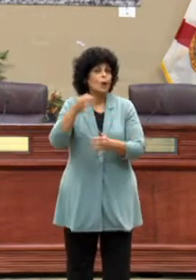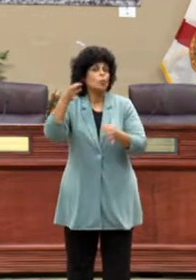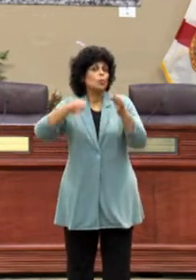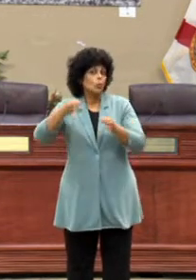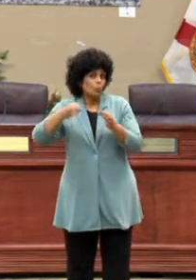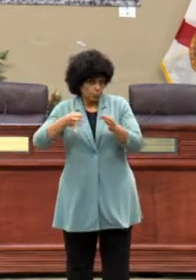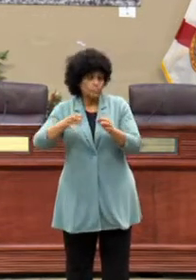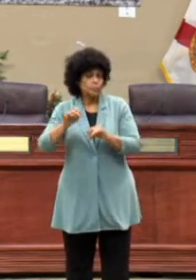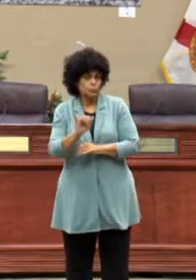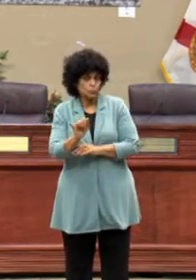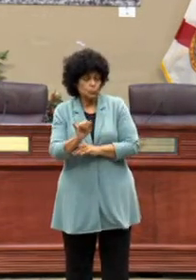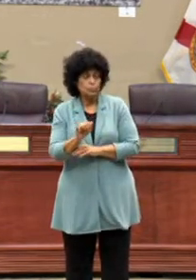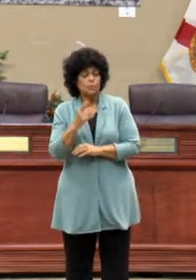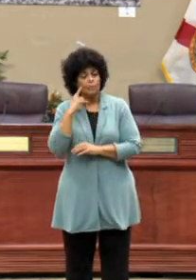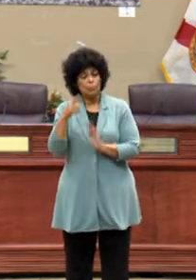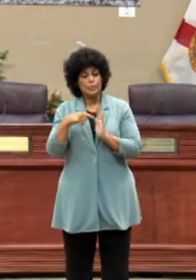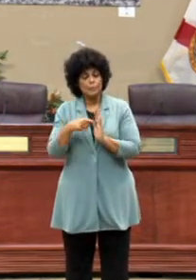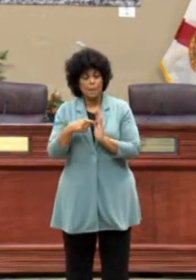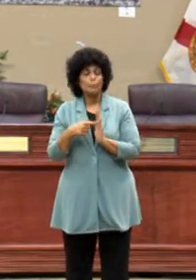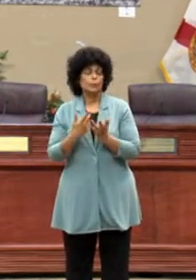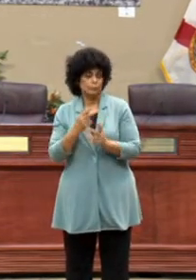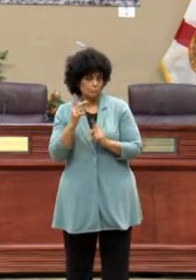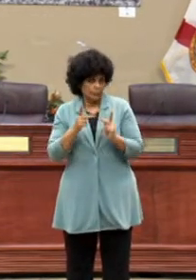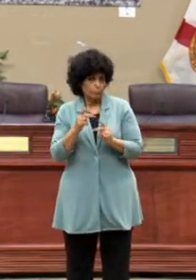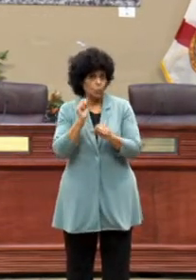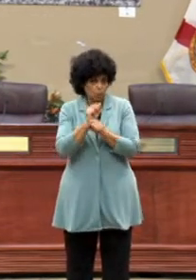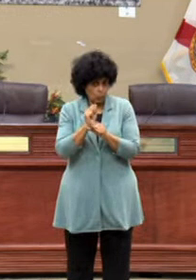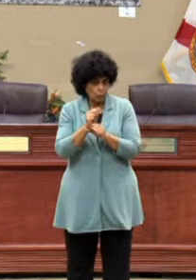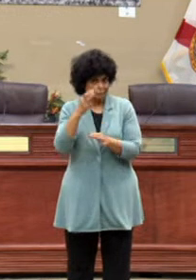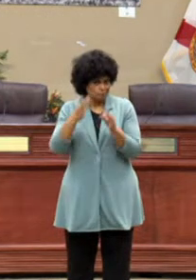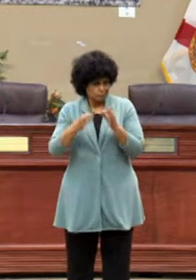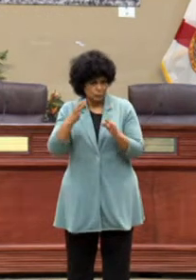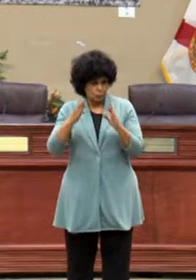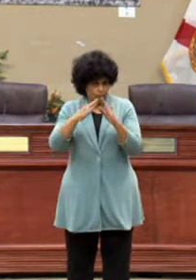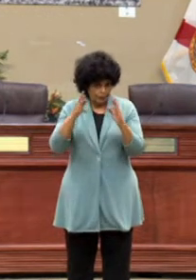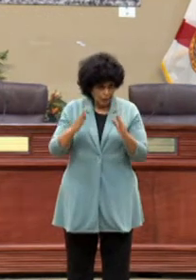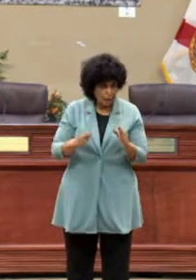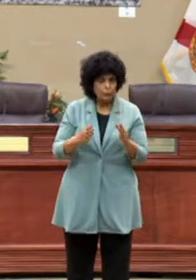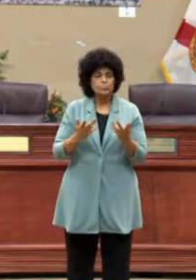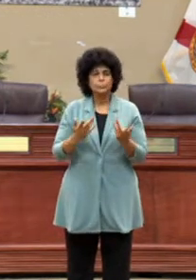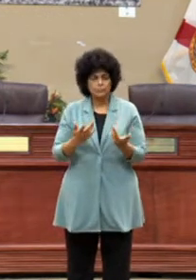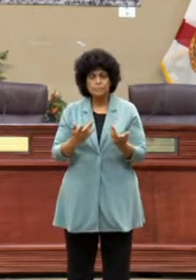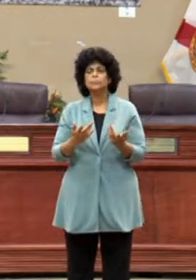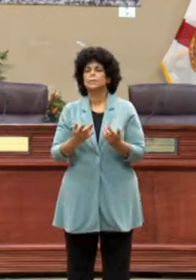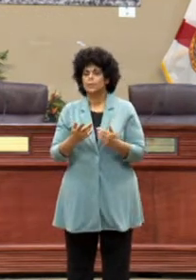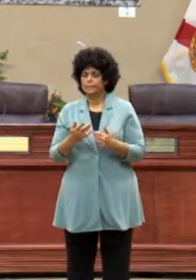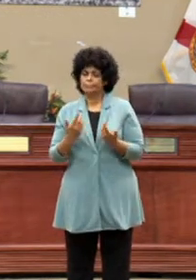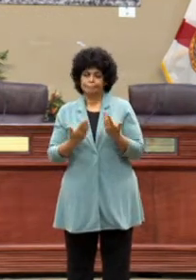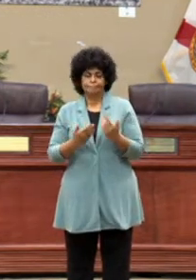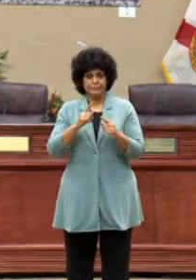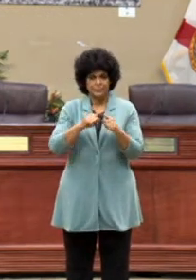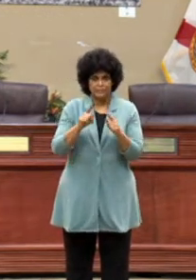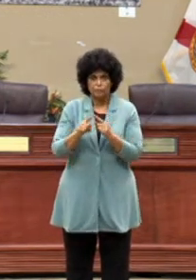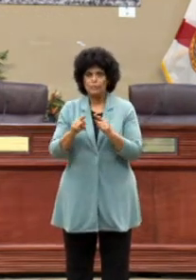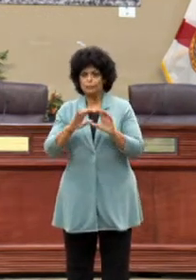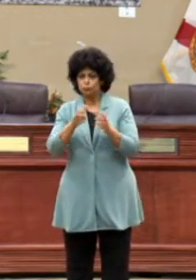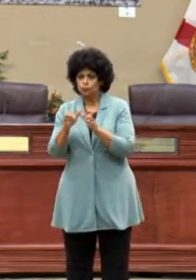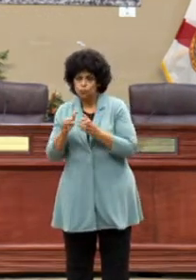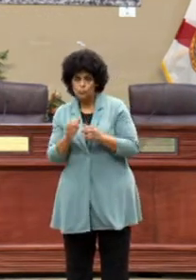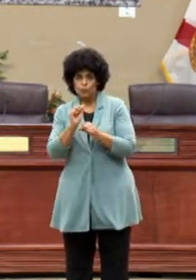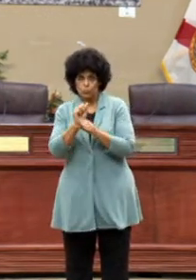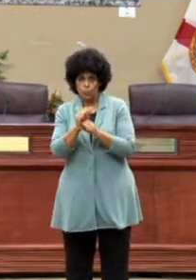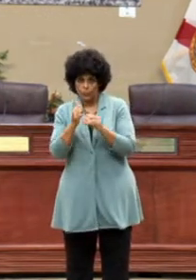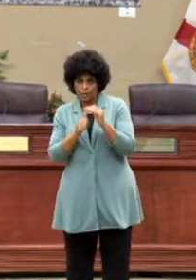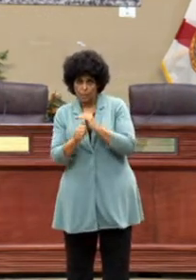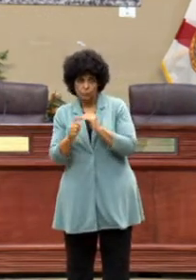work within the courthouse associated with different employers there.